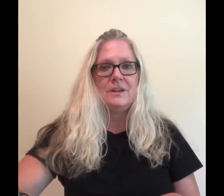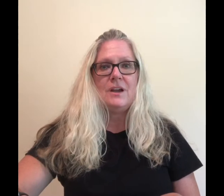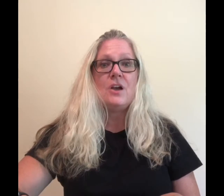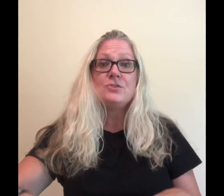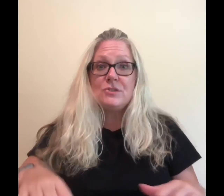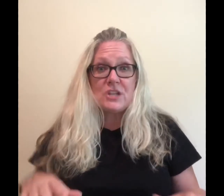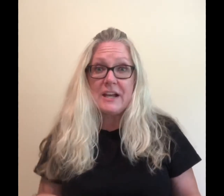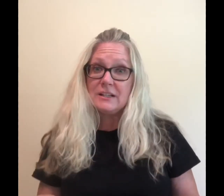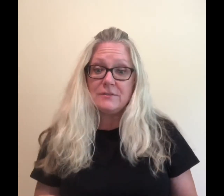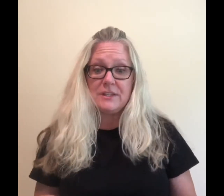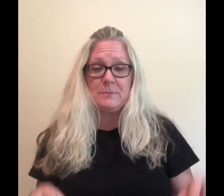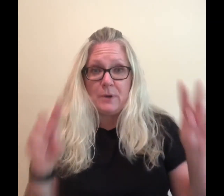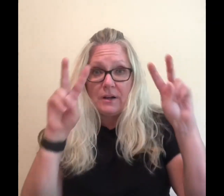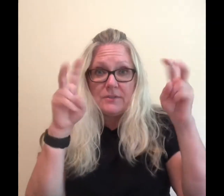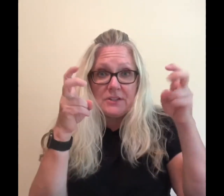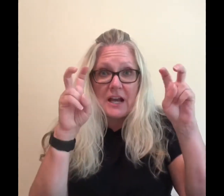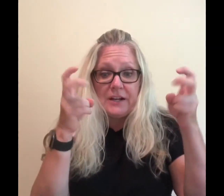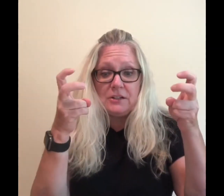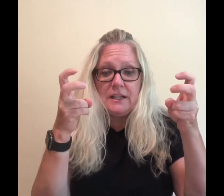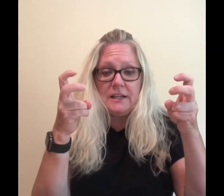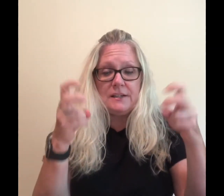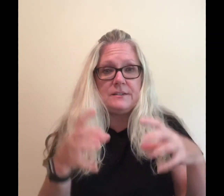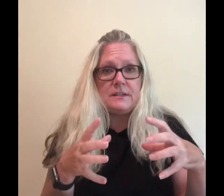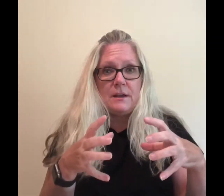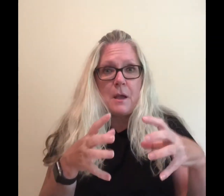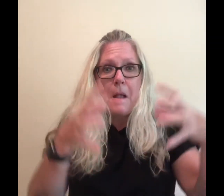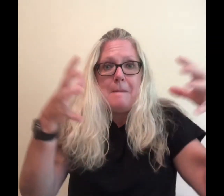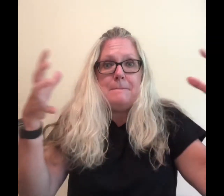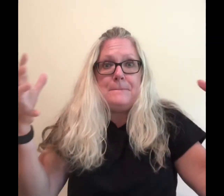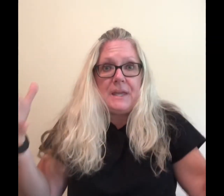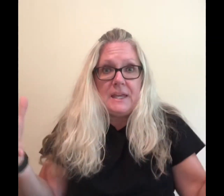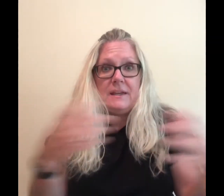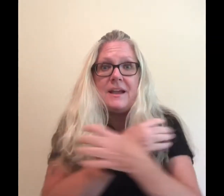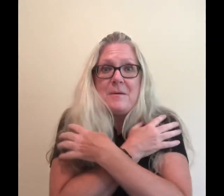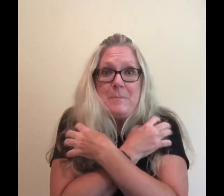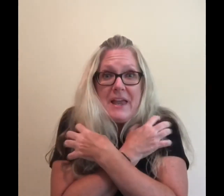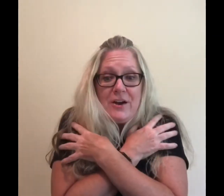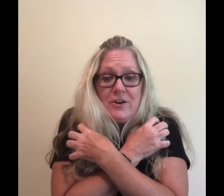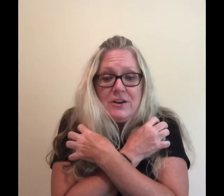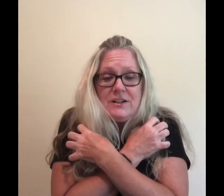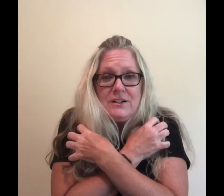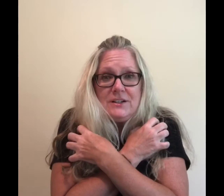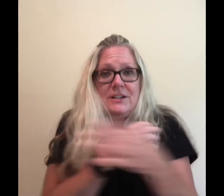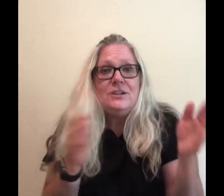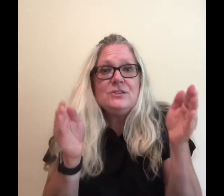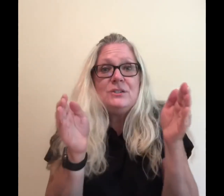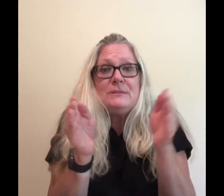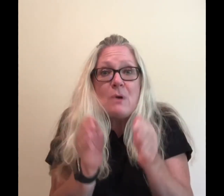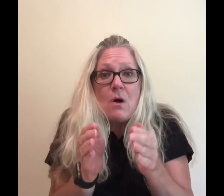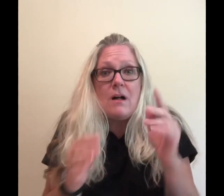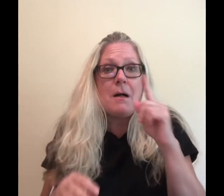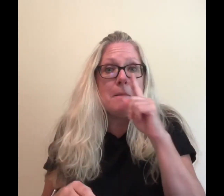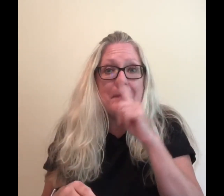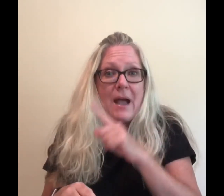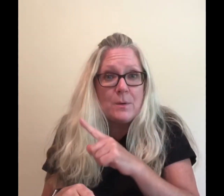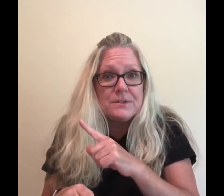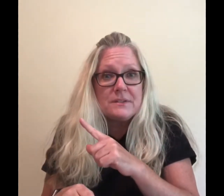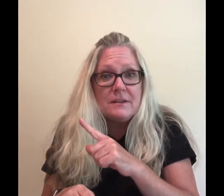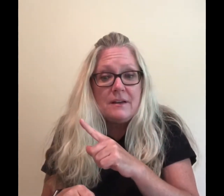So the title of this book, the title is Big Bear, Small Mouse.